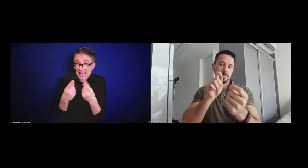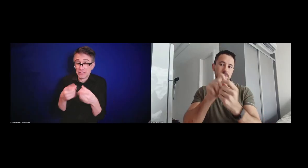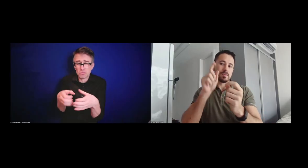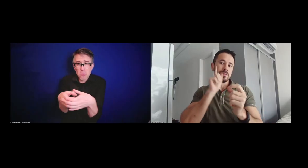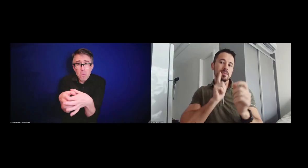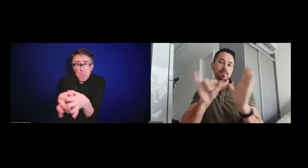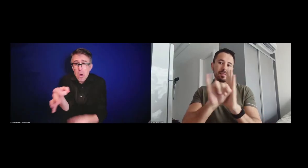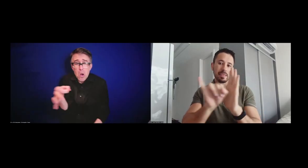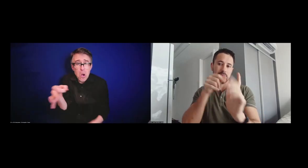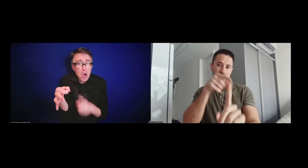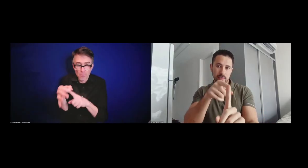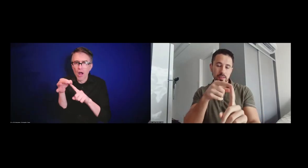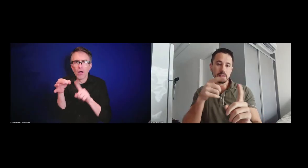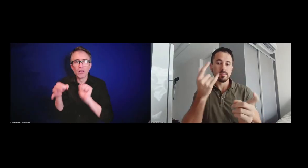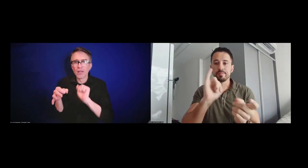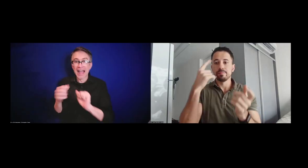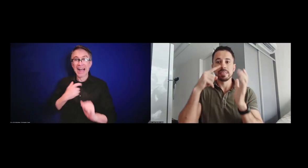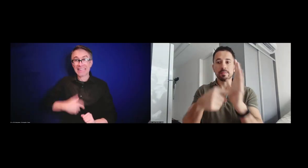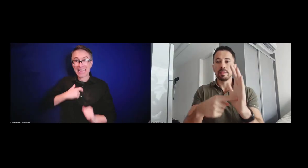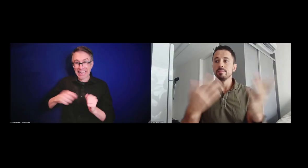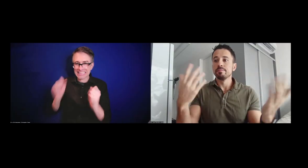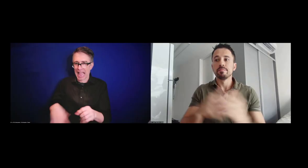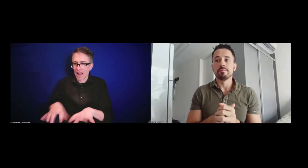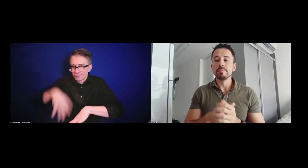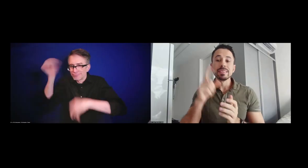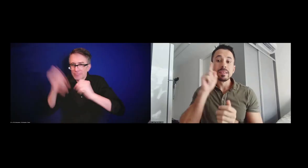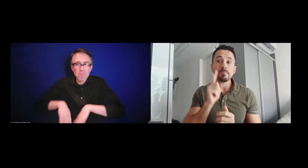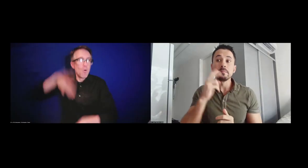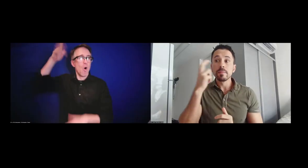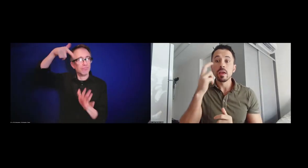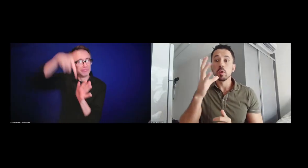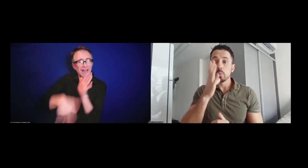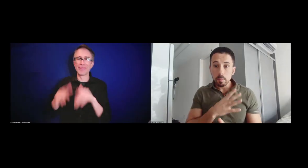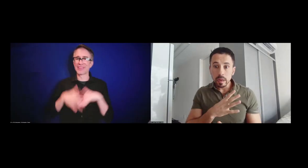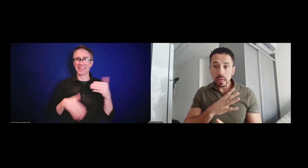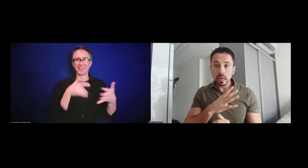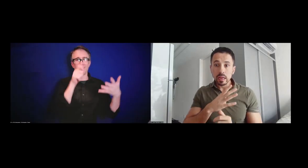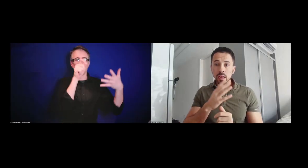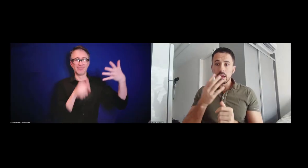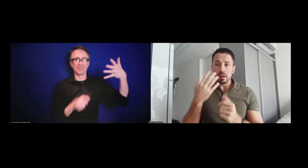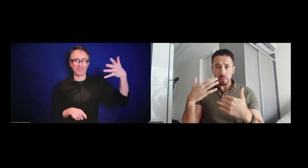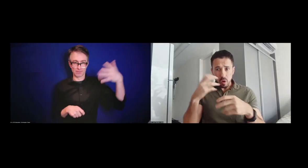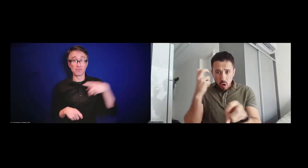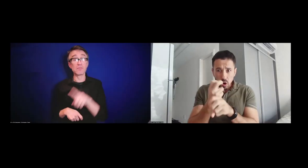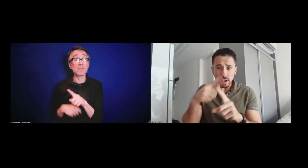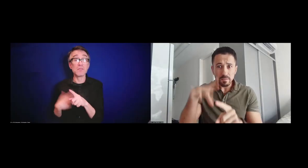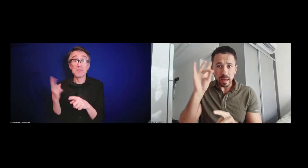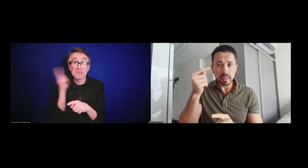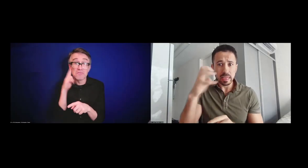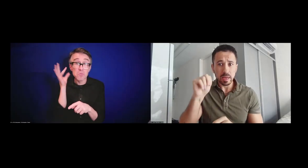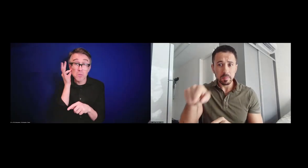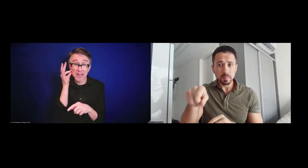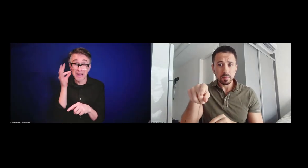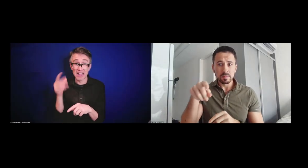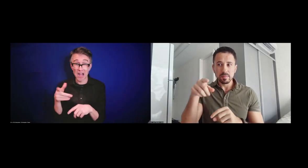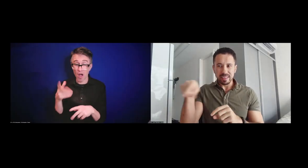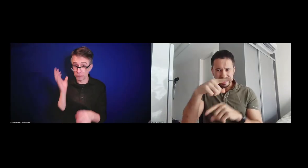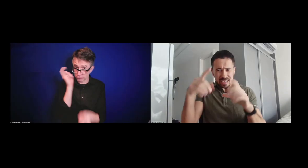the more specific use cases, then that data of getting stories, of